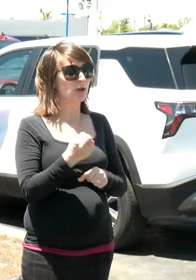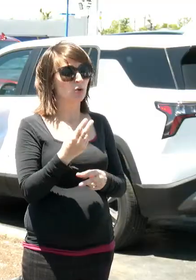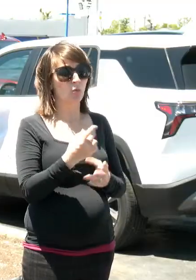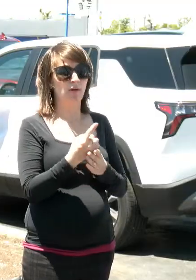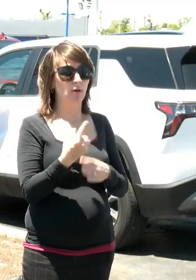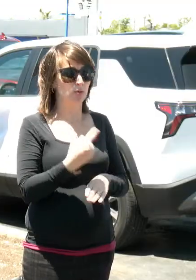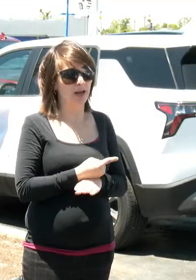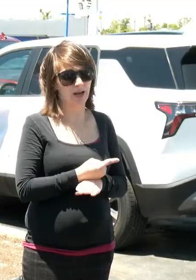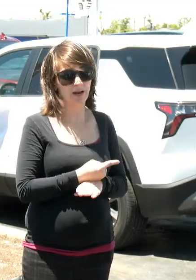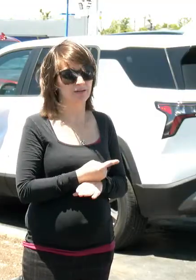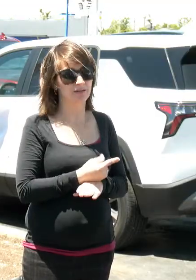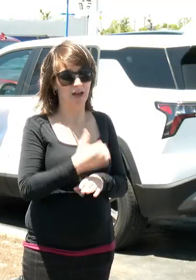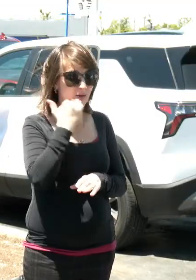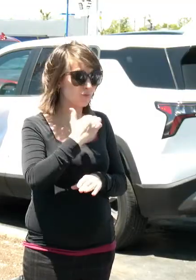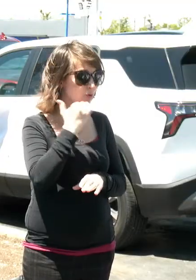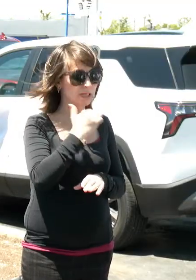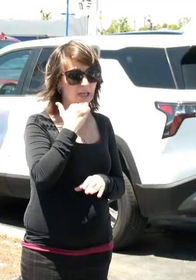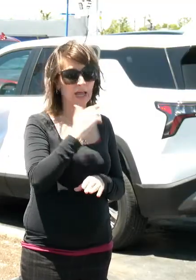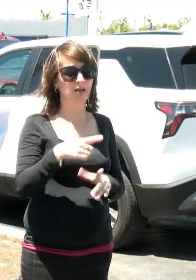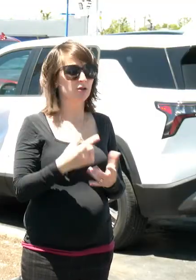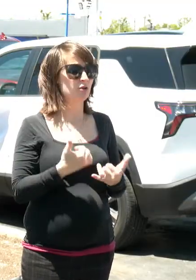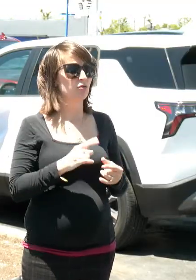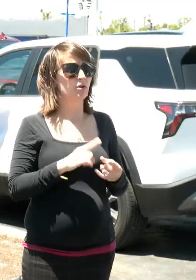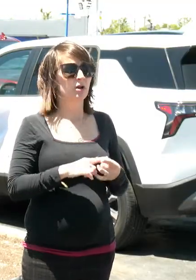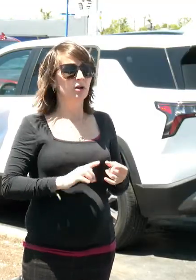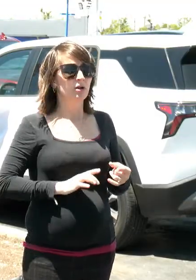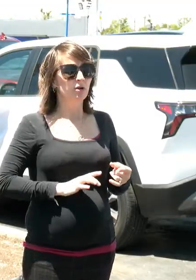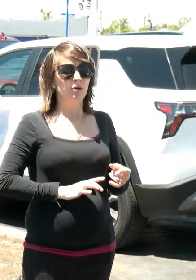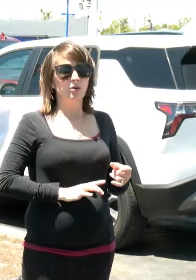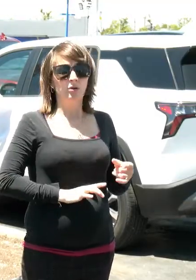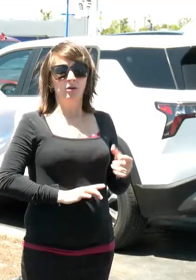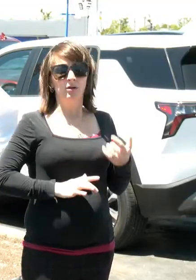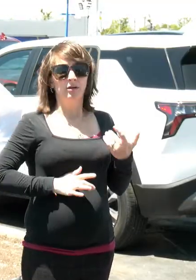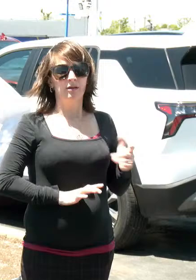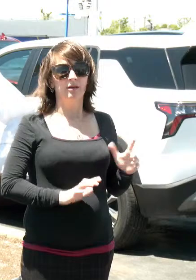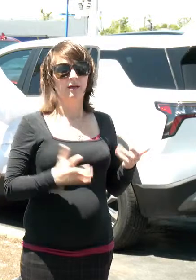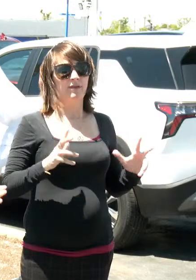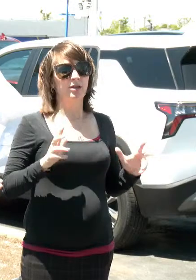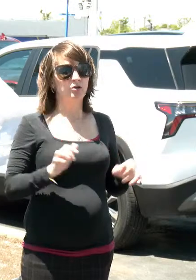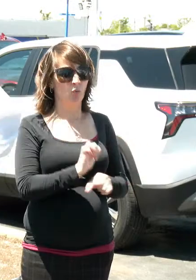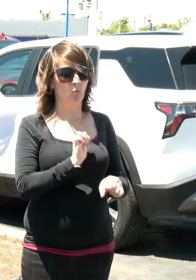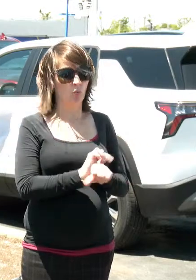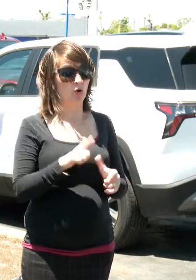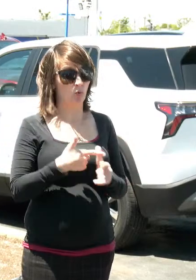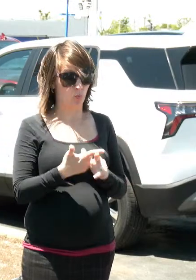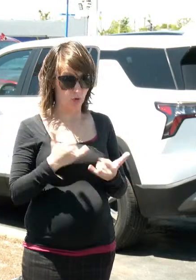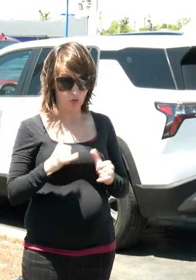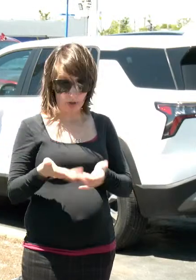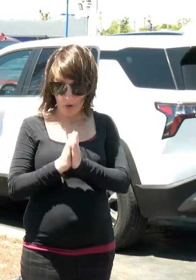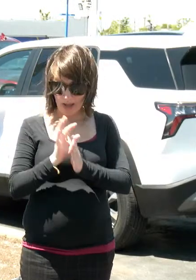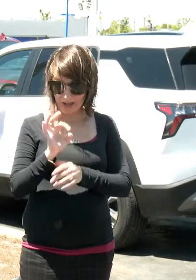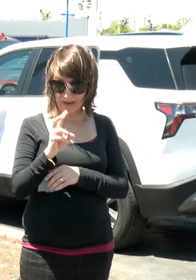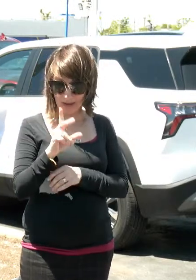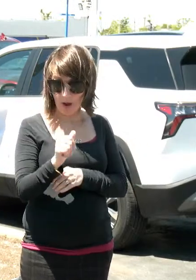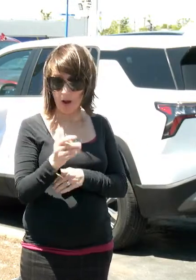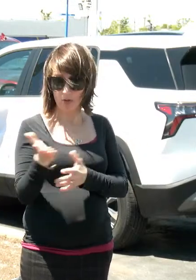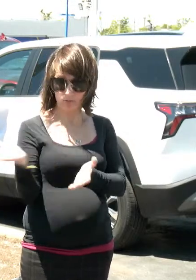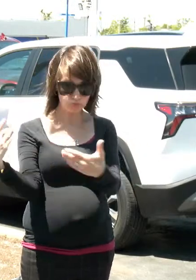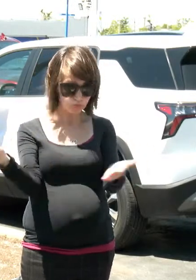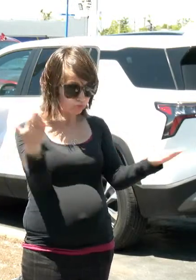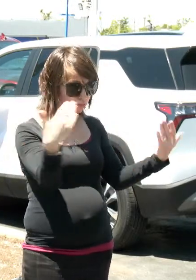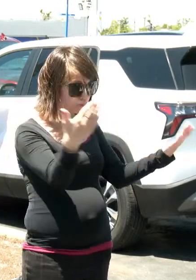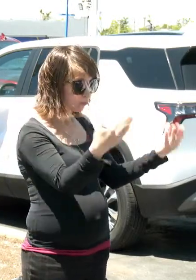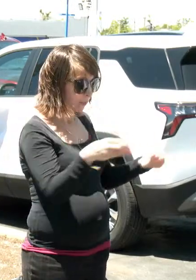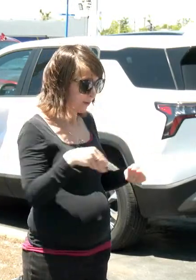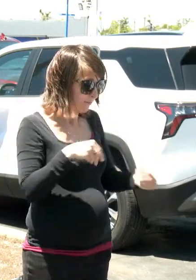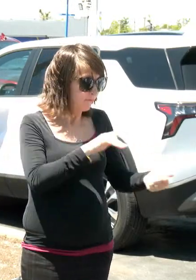days every single day just to get the work done. We are looking to FEMA to come and help us fund that